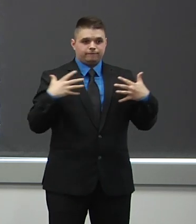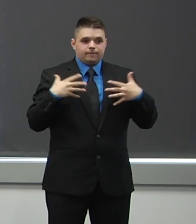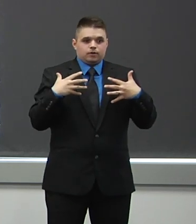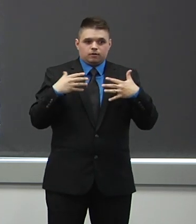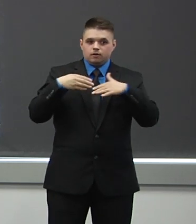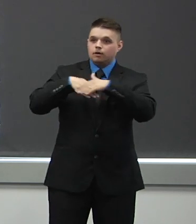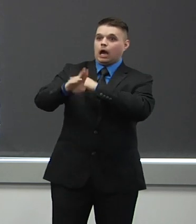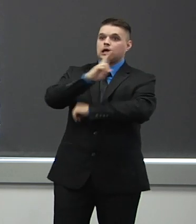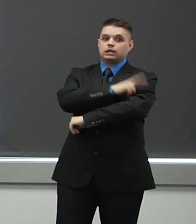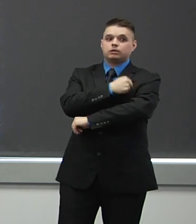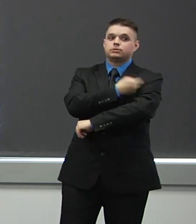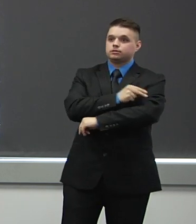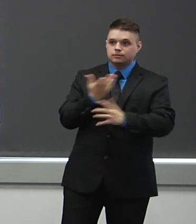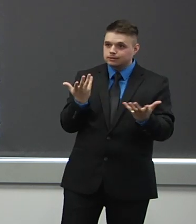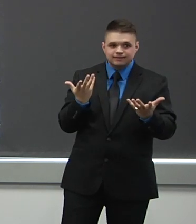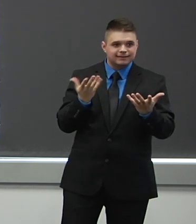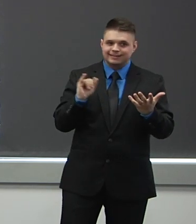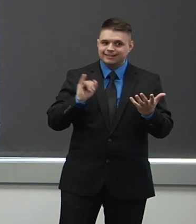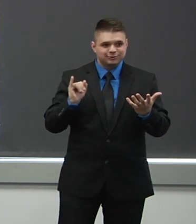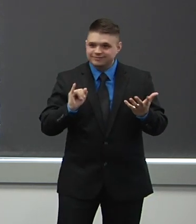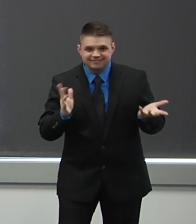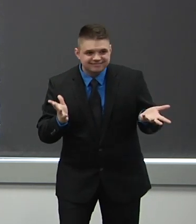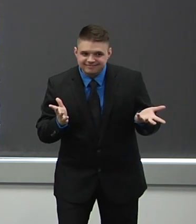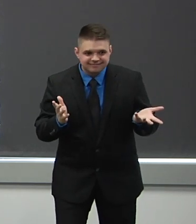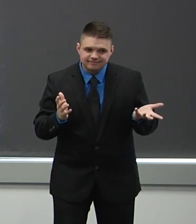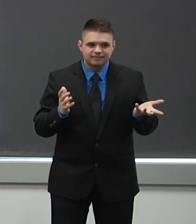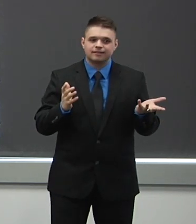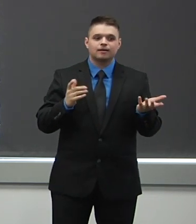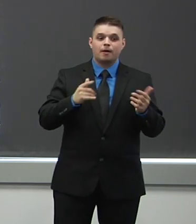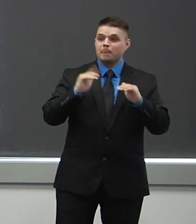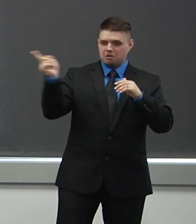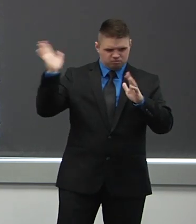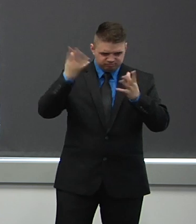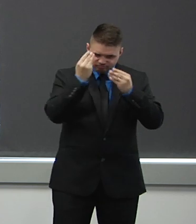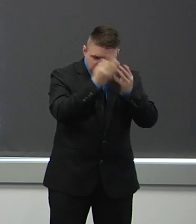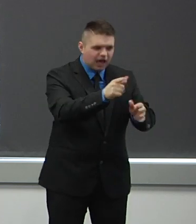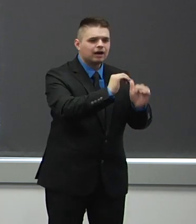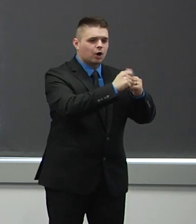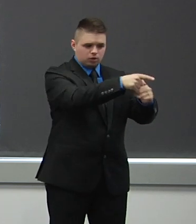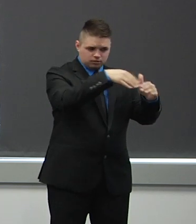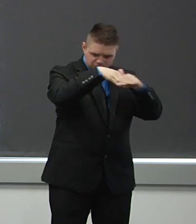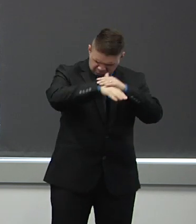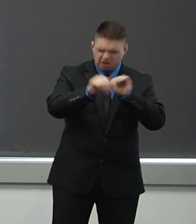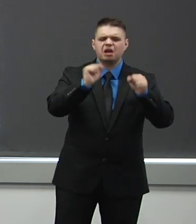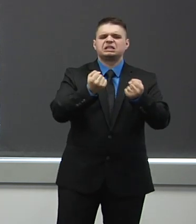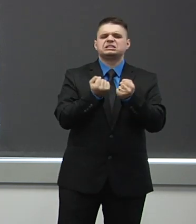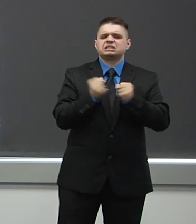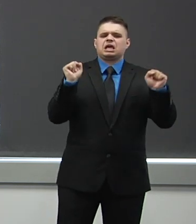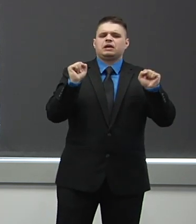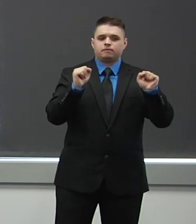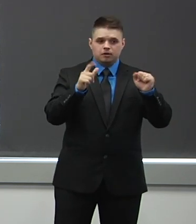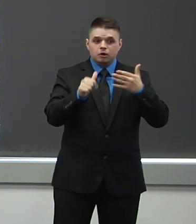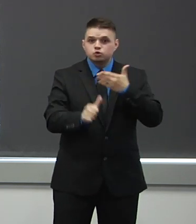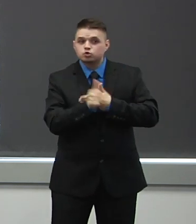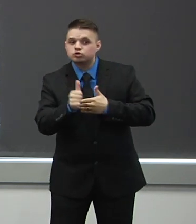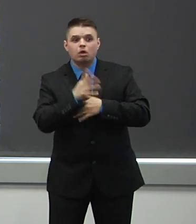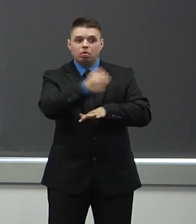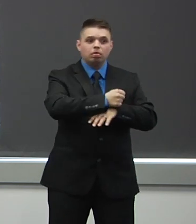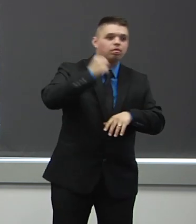system. We're showing them the pathways to enter that are safe for them and don't risk their immigration status.